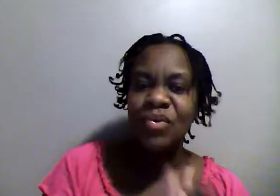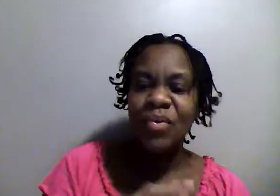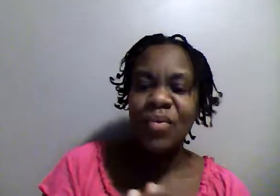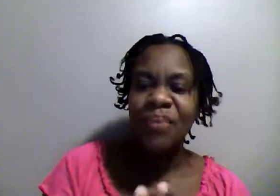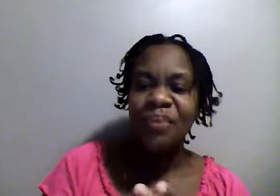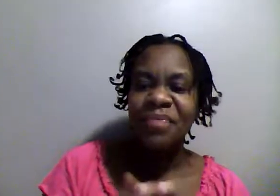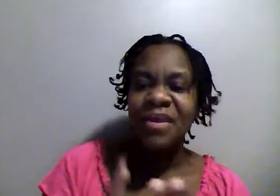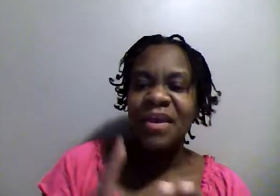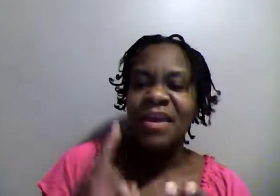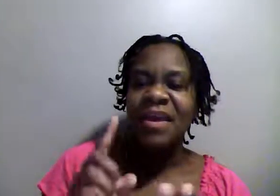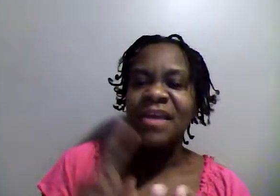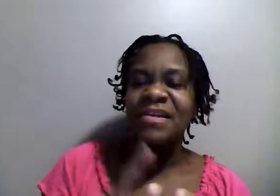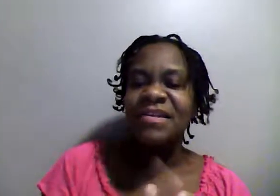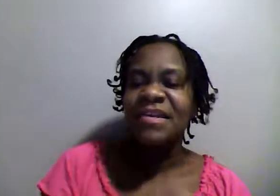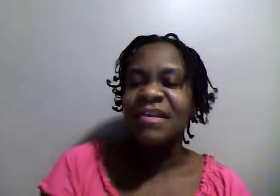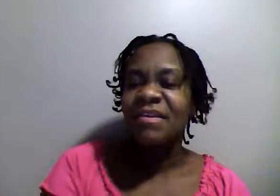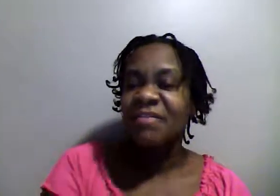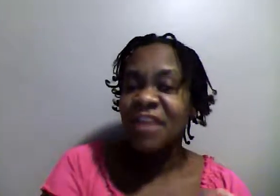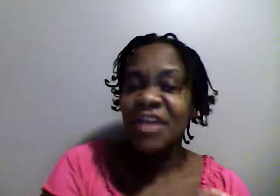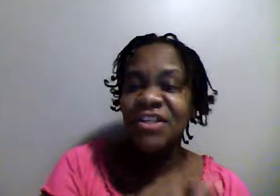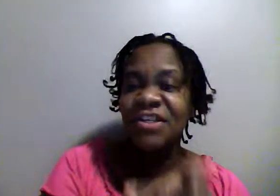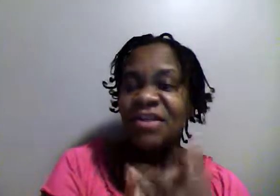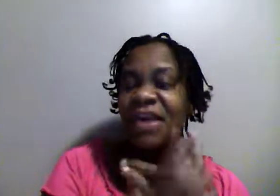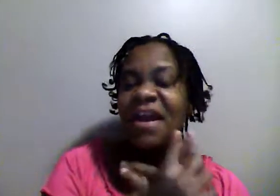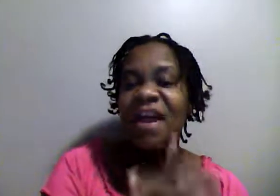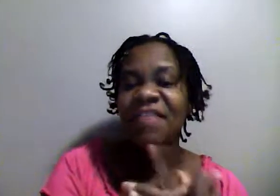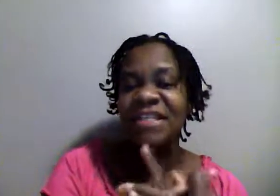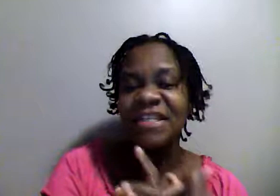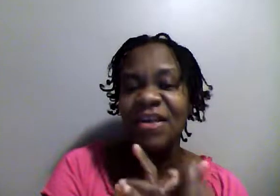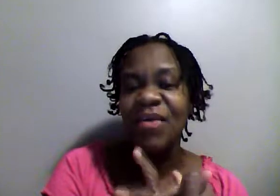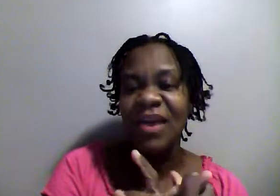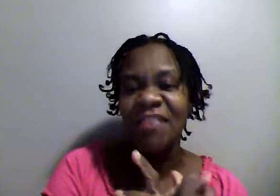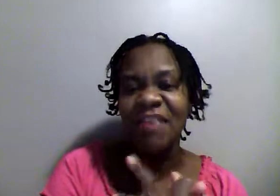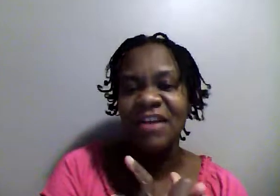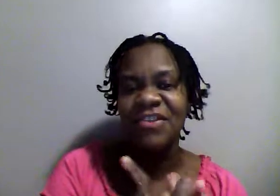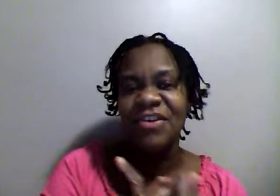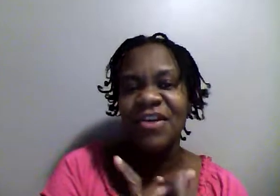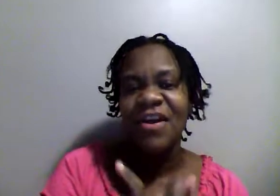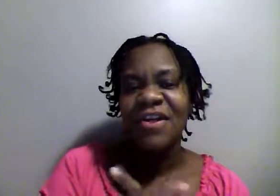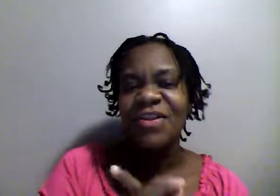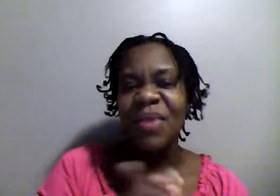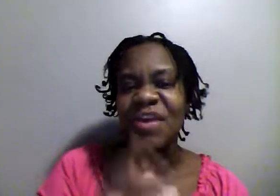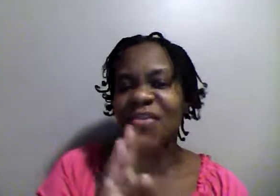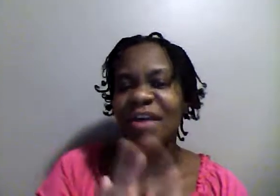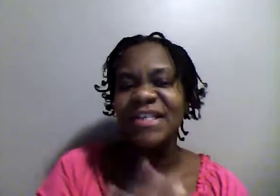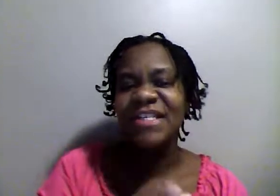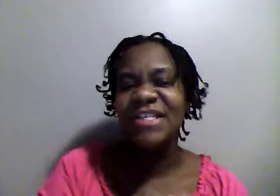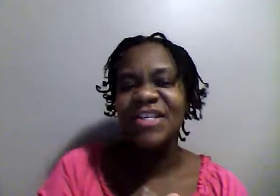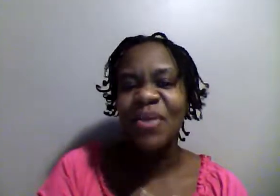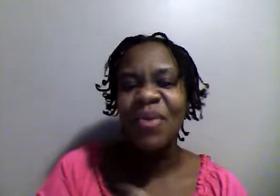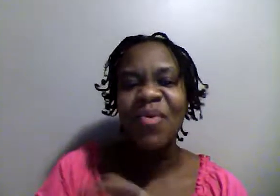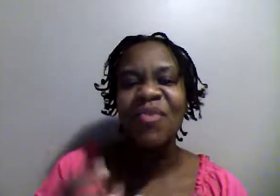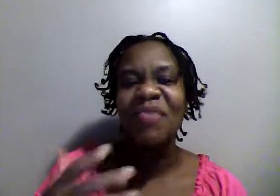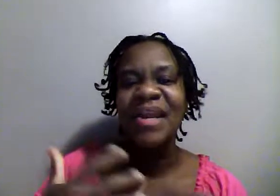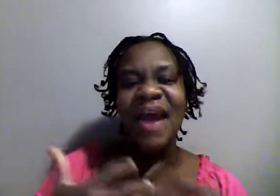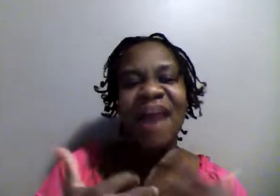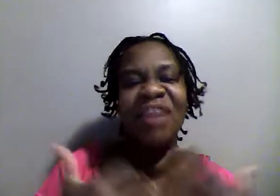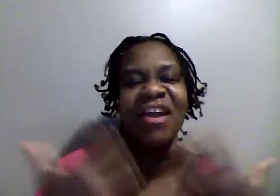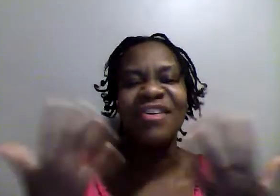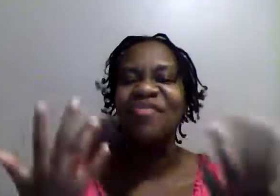two, it finish you can harvest it a whole lot faster. So when your growing season is up, you won't really have a lot of